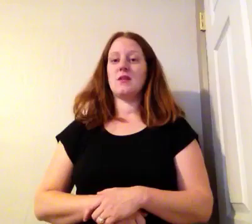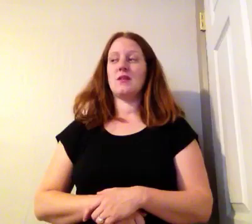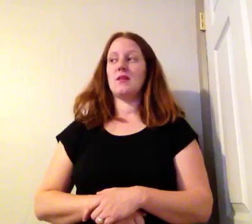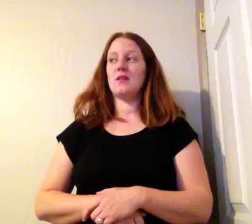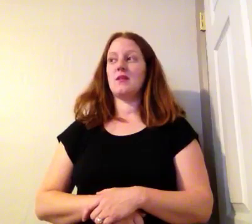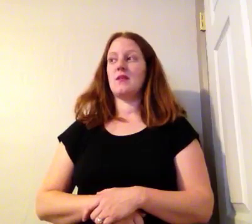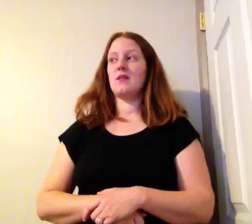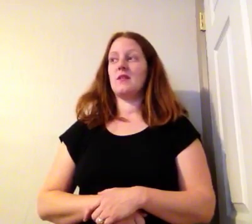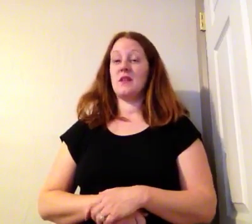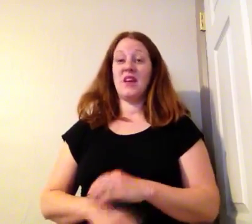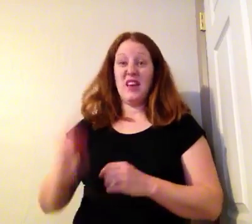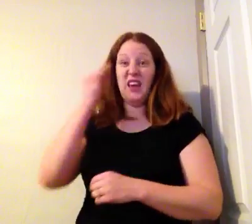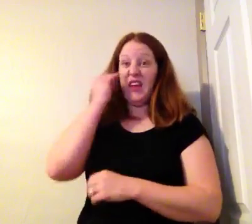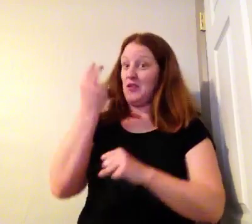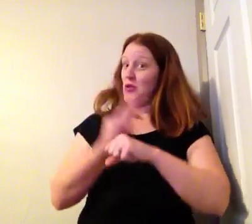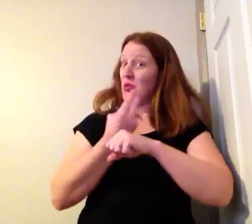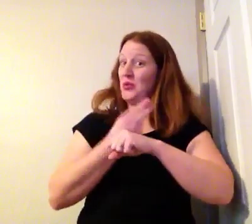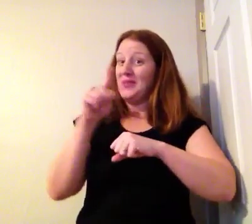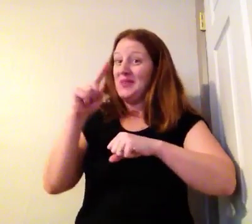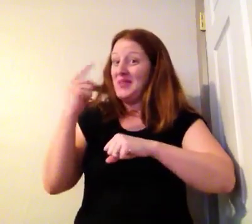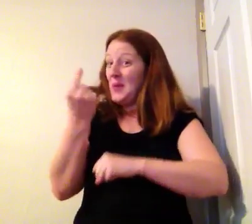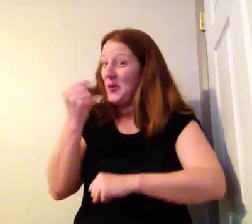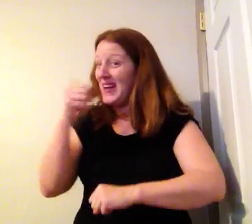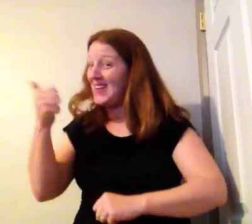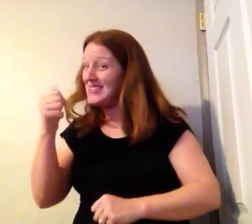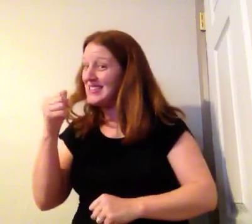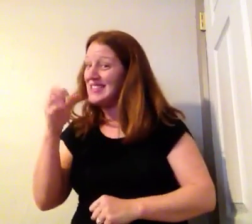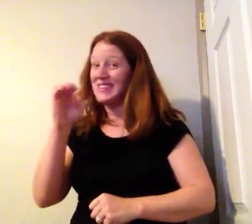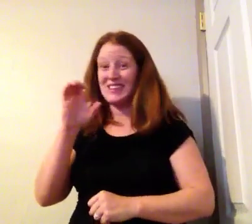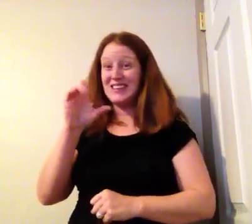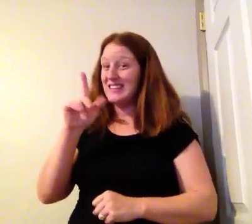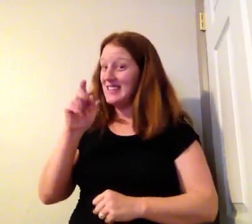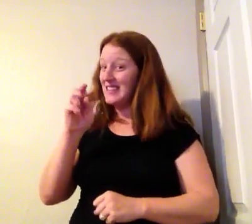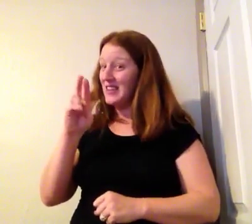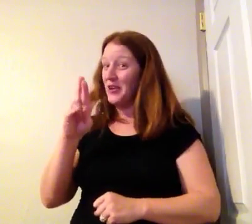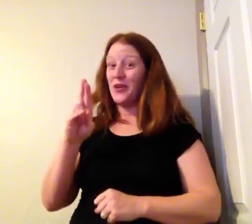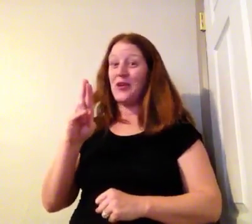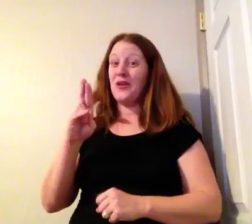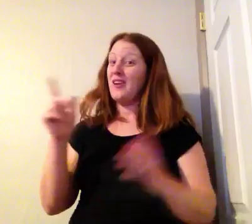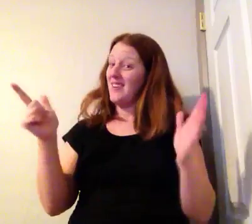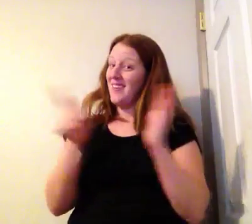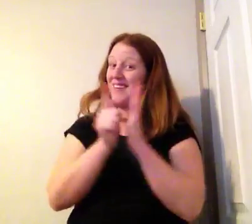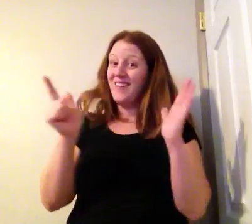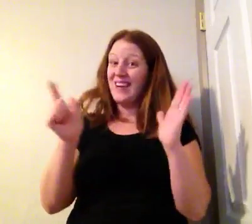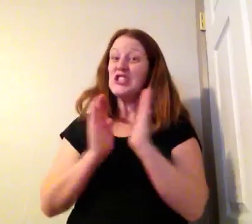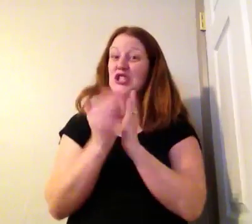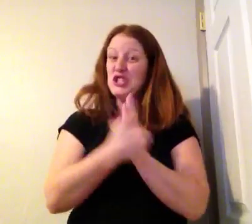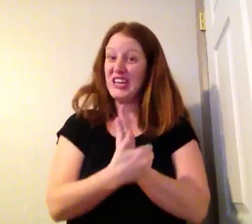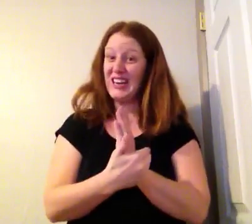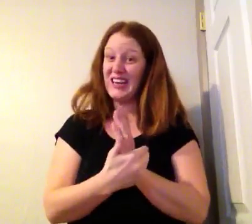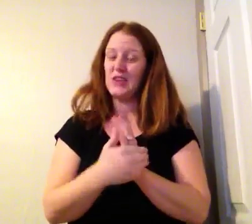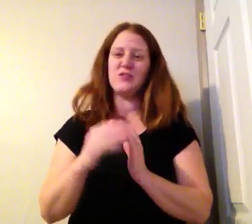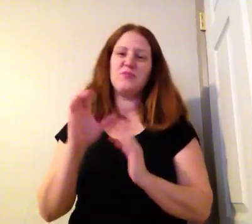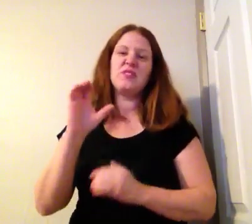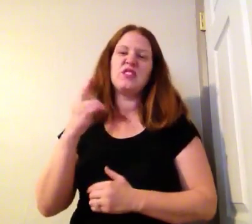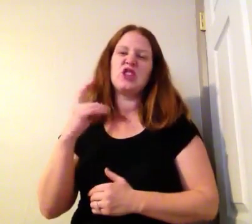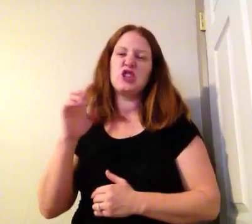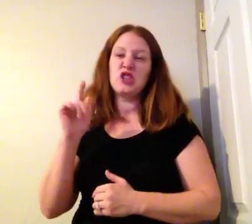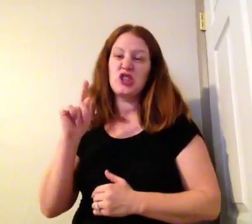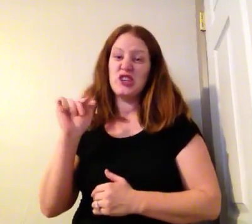in deep doo-doo if you get caught, okay? Because you ever heard of the student conduct, the rule of student conduct? Okay, I think that's been